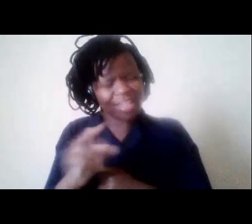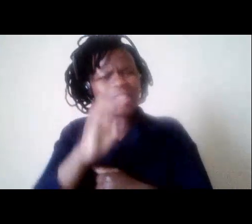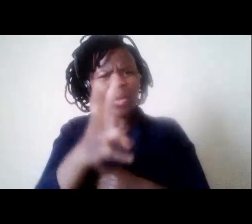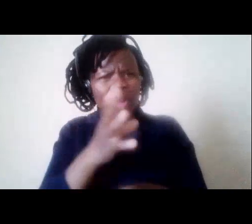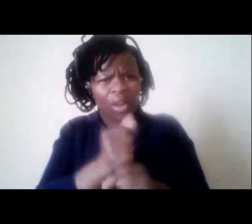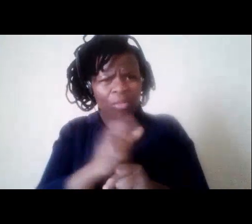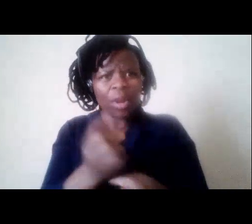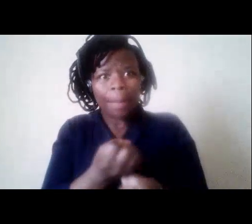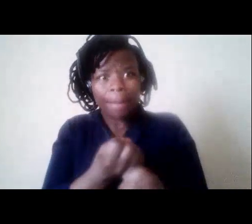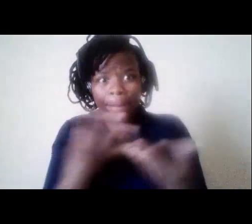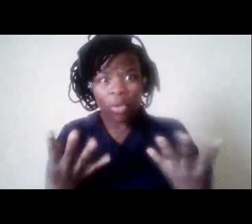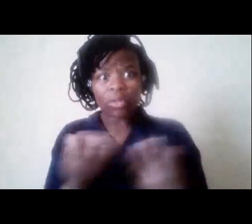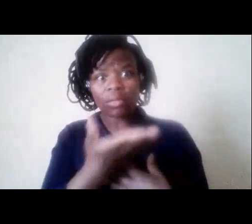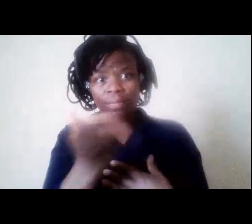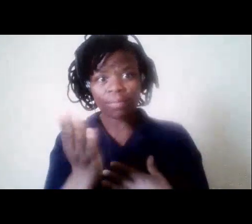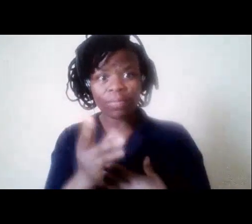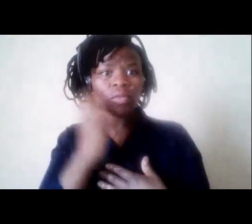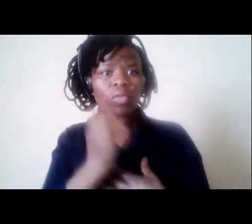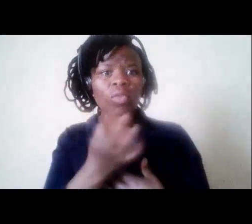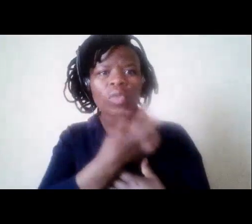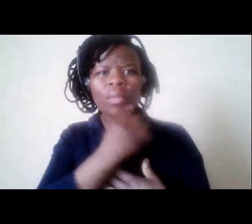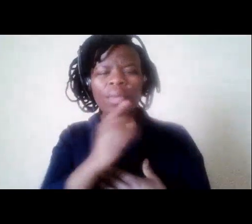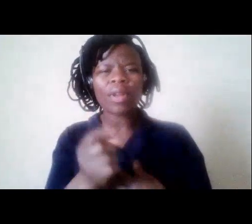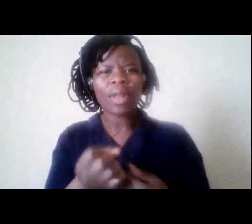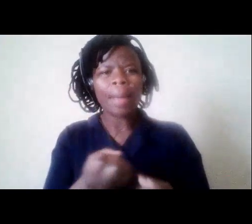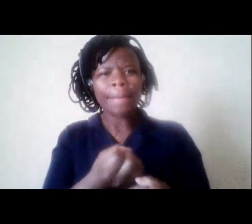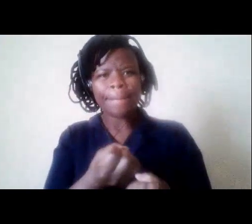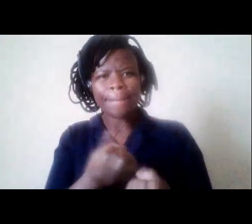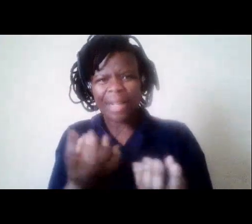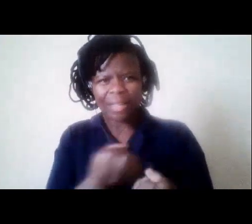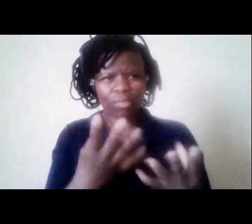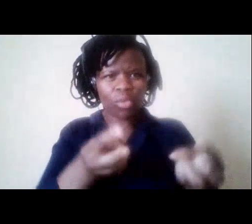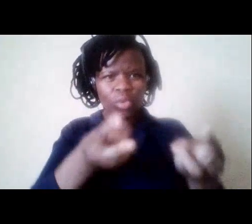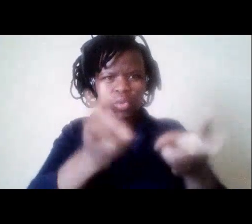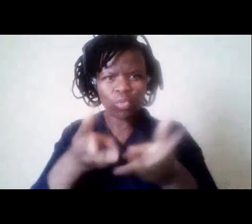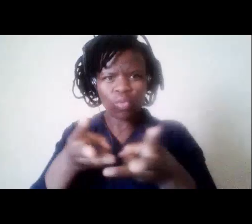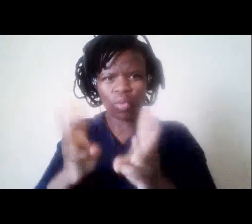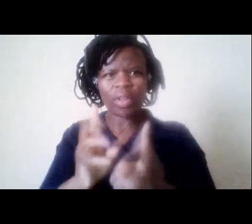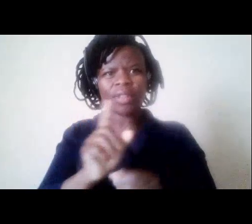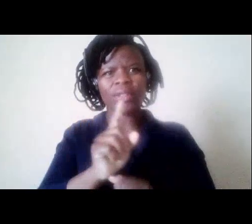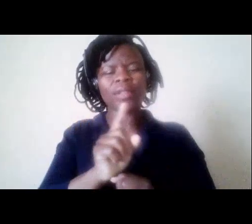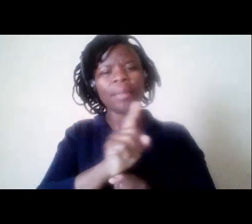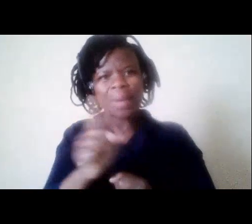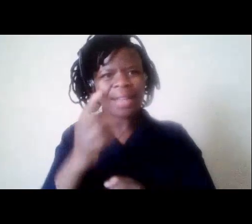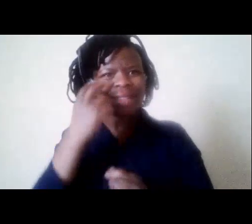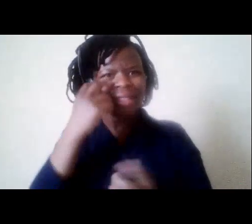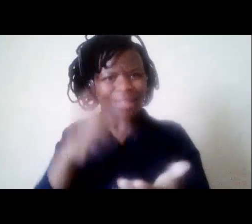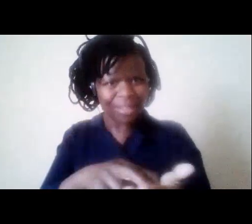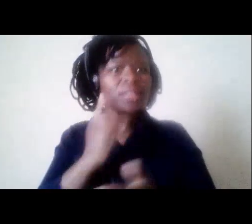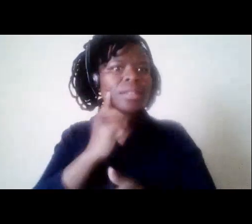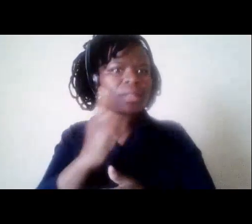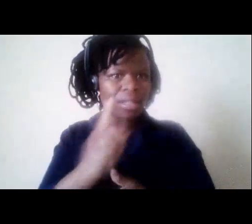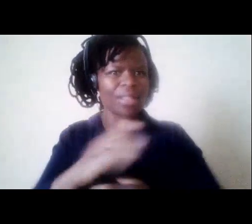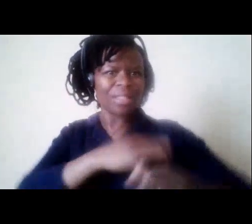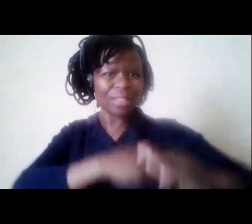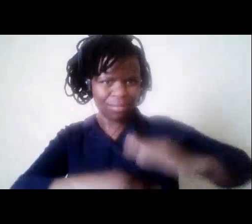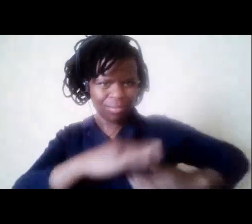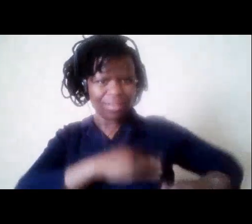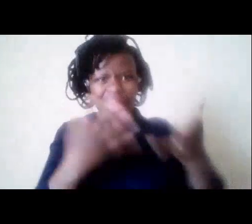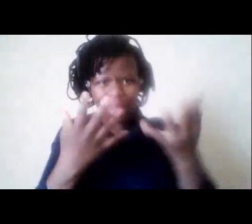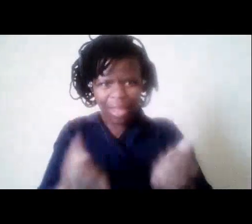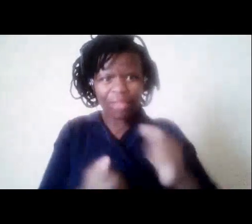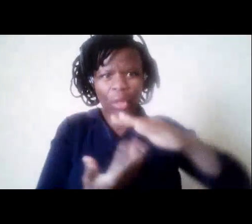of you are saying, there are multiple ways, but you need teachers who are passionate about it. You need teachers who